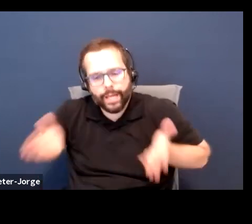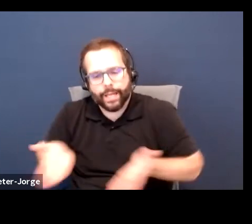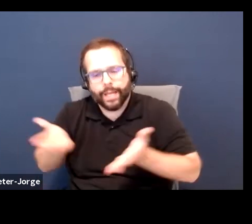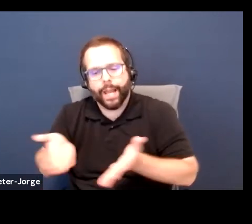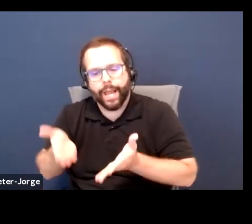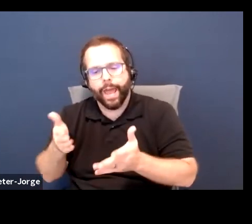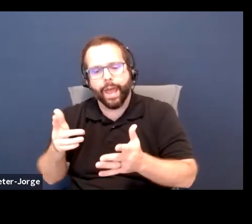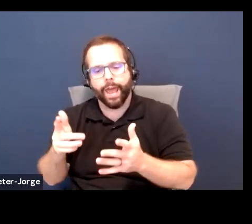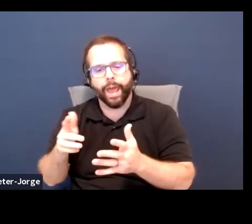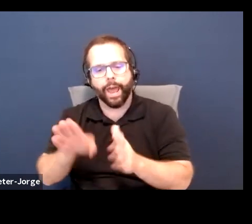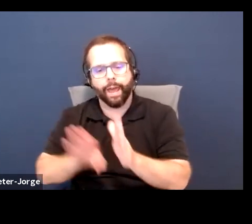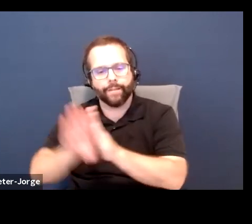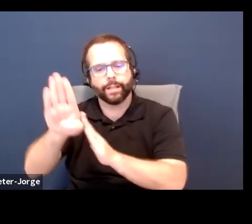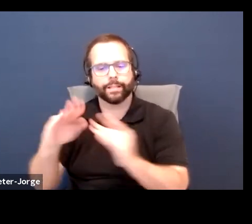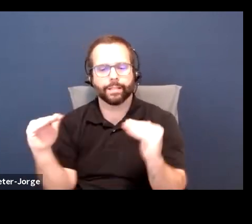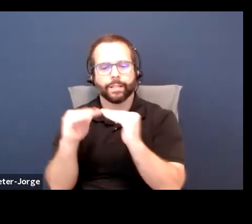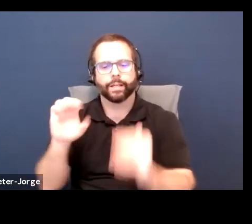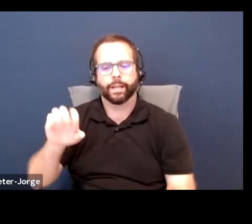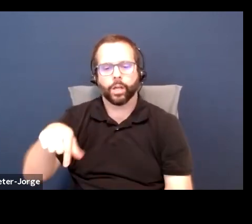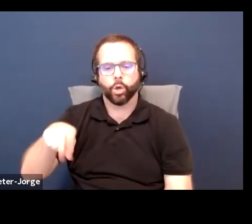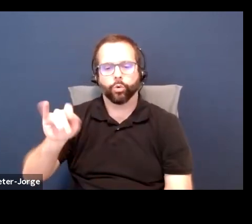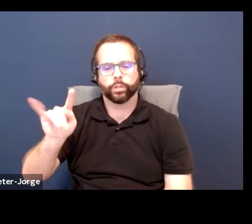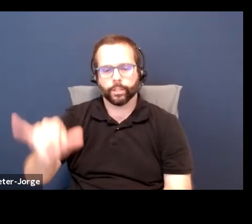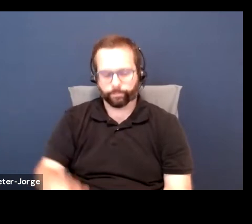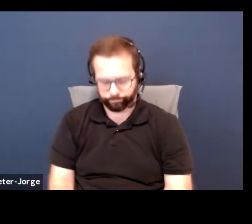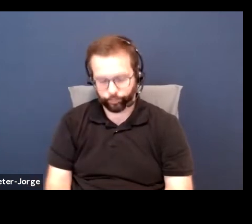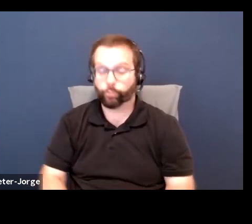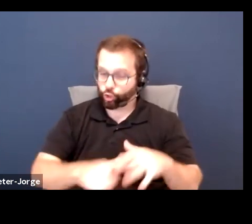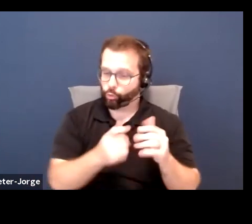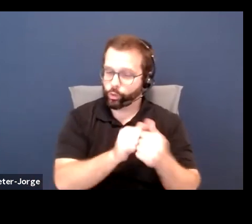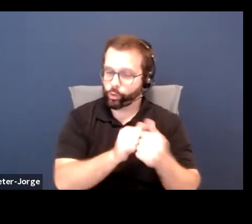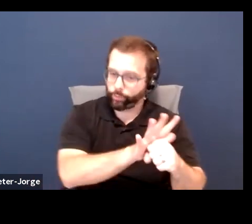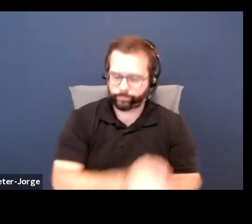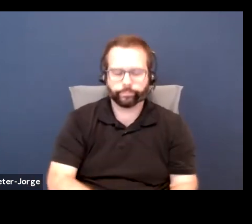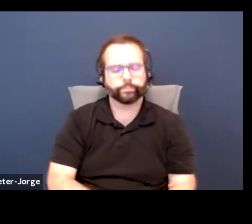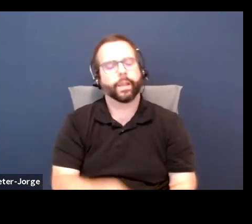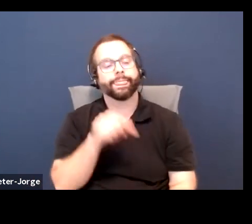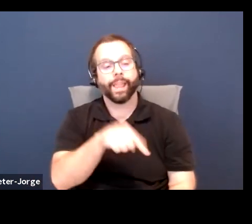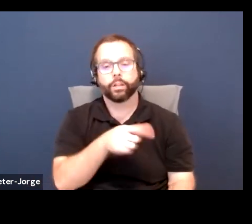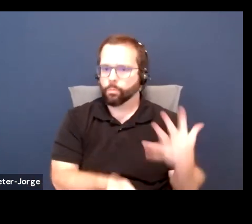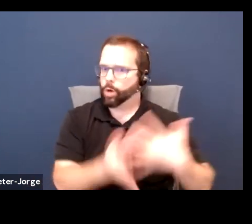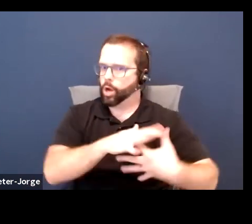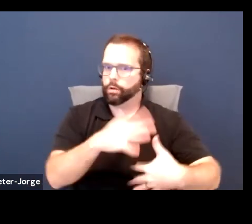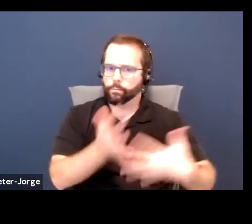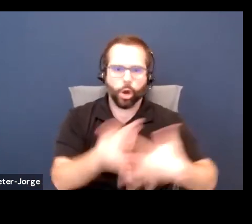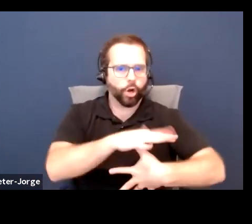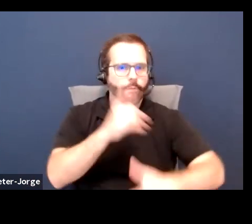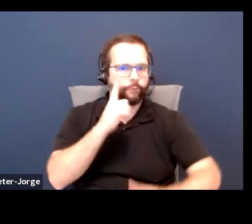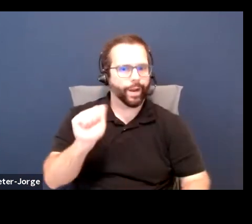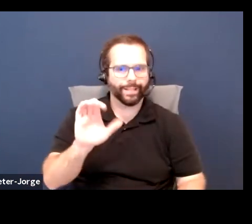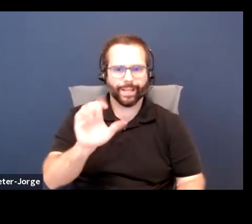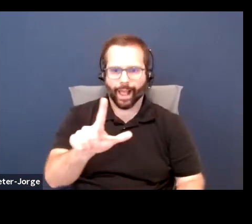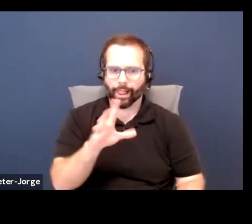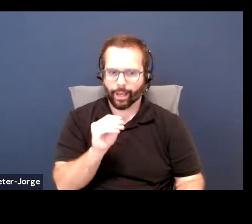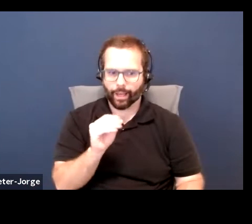Starting with COVID, it has absolutely been the priority for ACL and the administration from the day I arrived